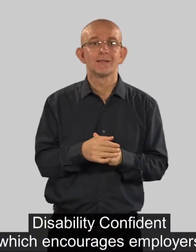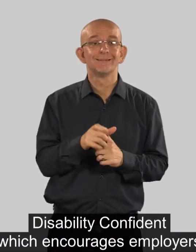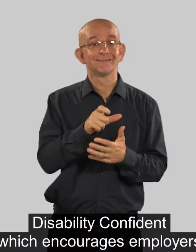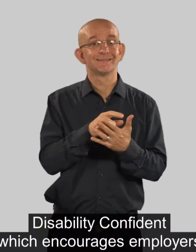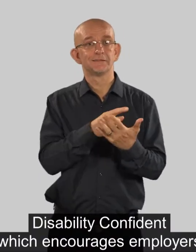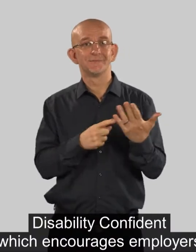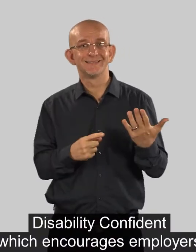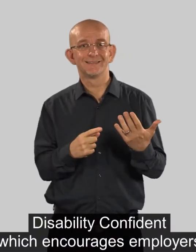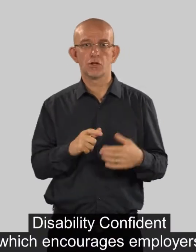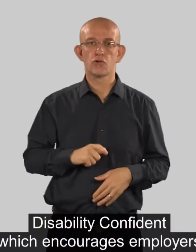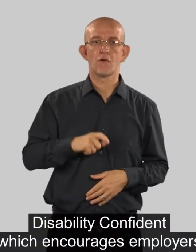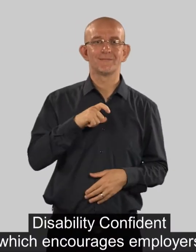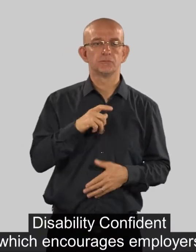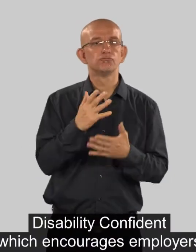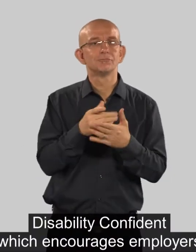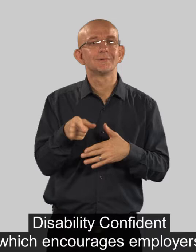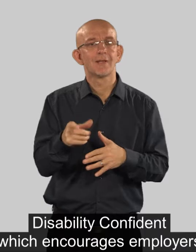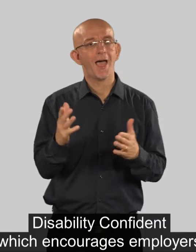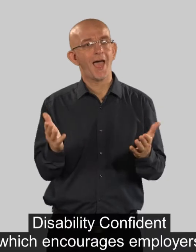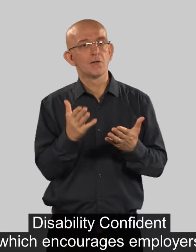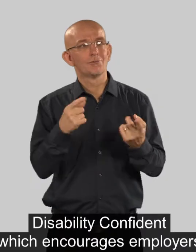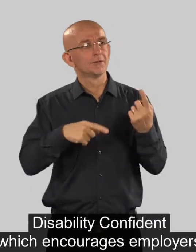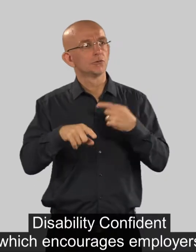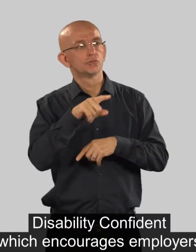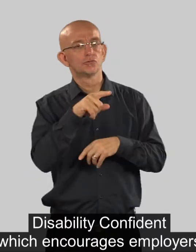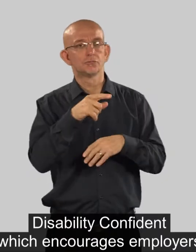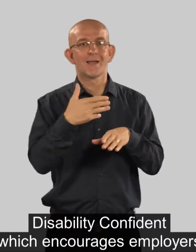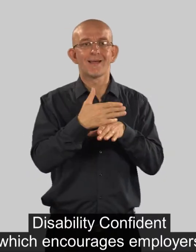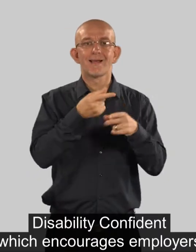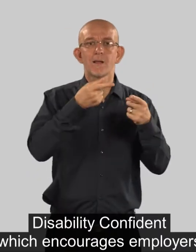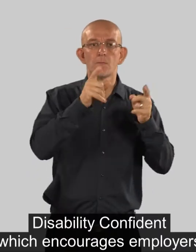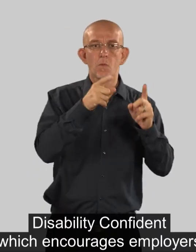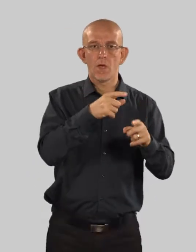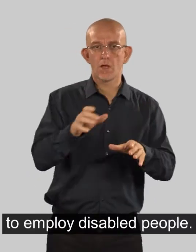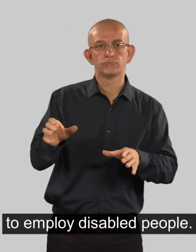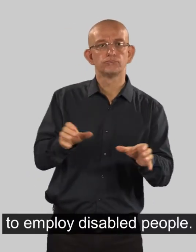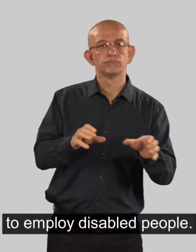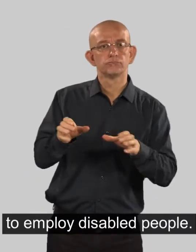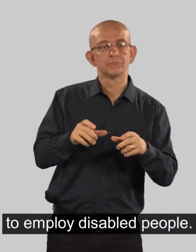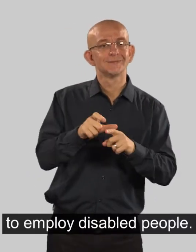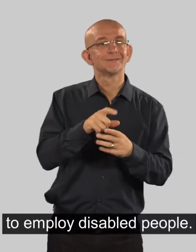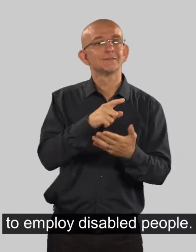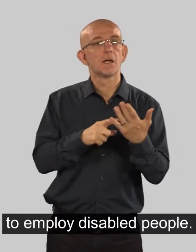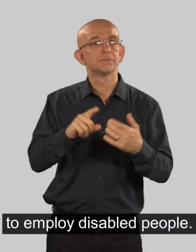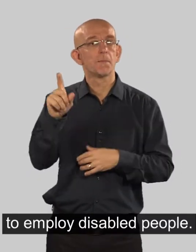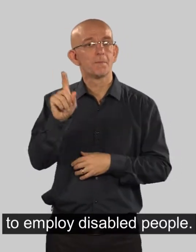Disability Confident, which encourages employers to employ disabled people,